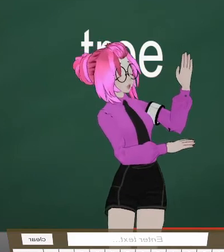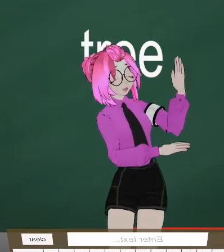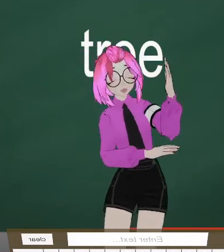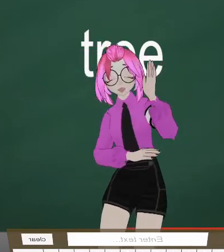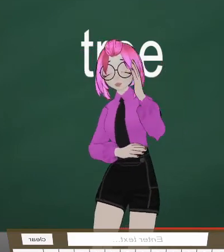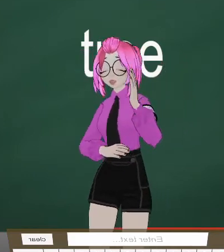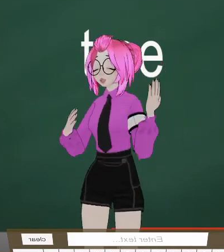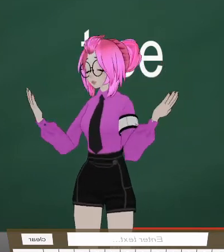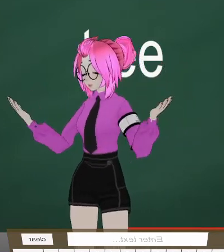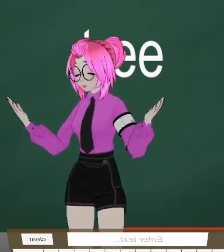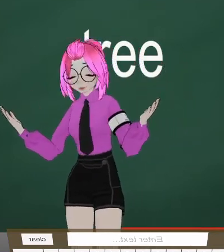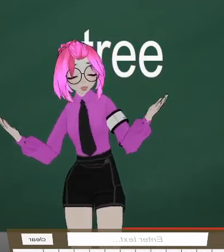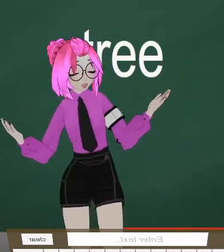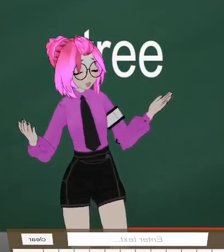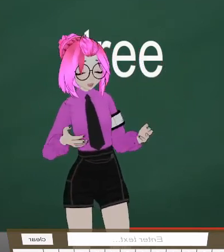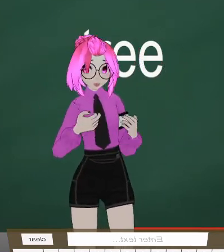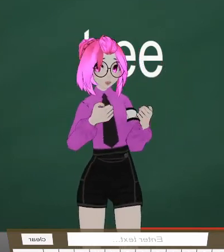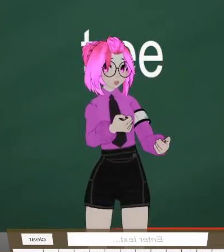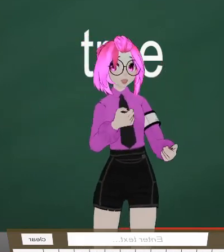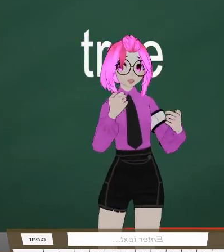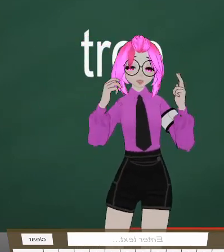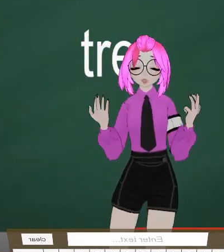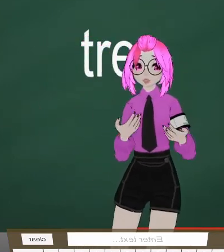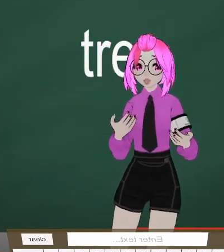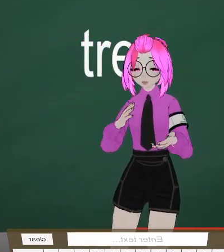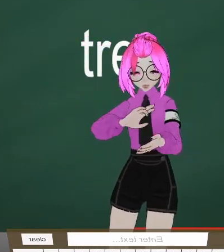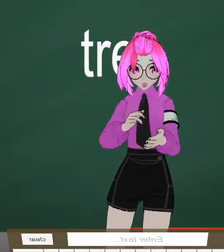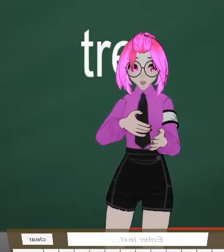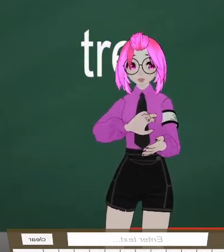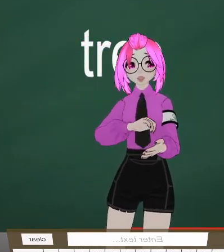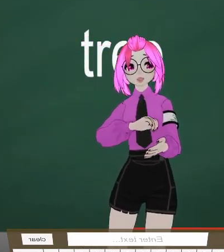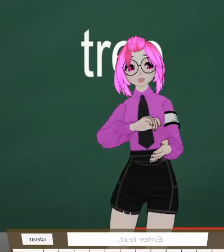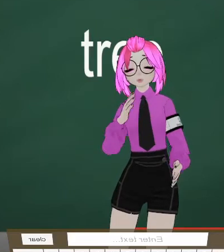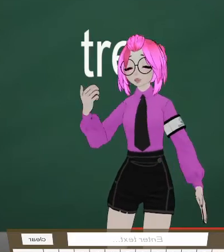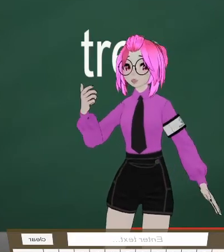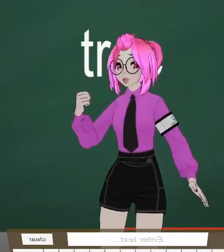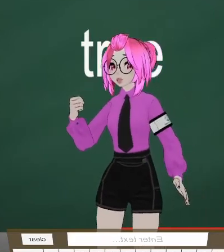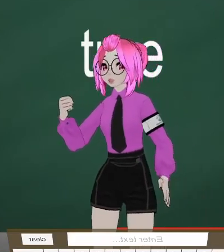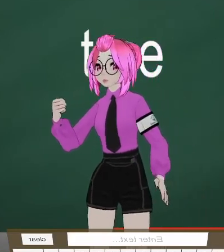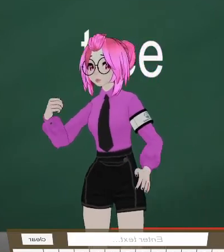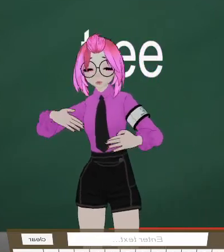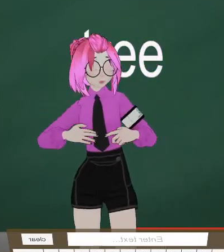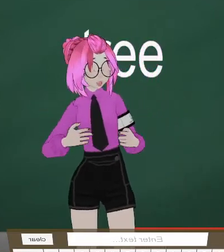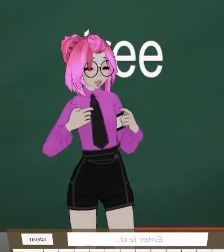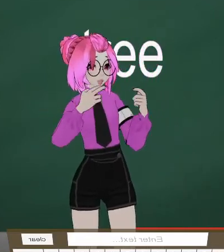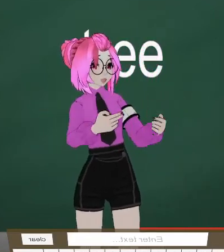want to sign that but tree okay cool we've given santa all of our cookies and our milk we have all these